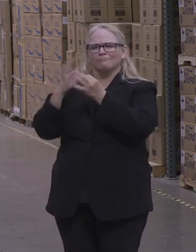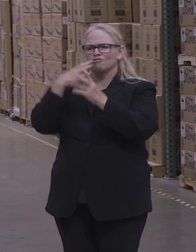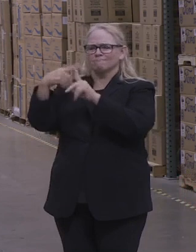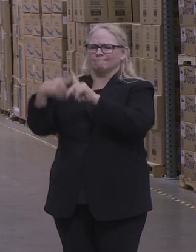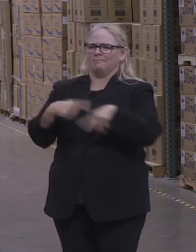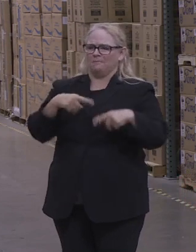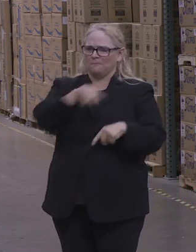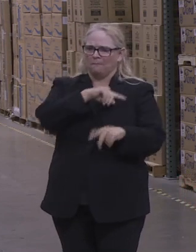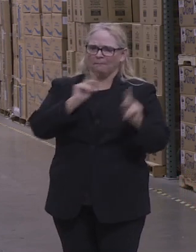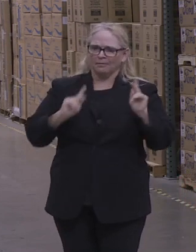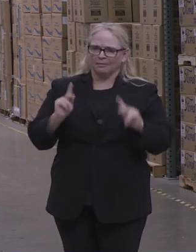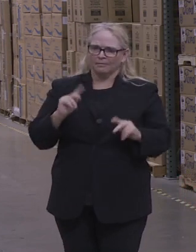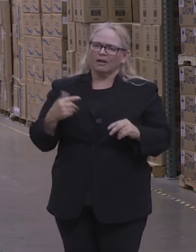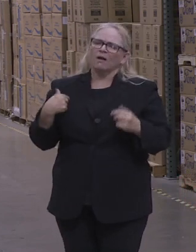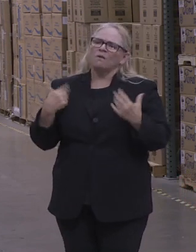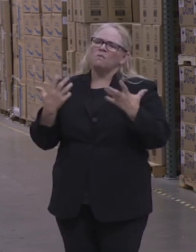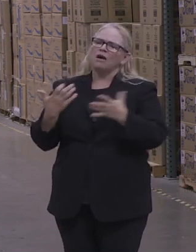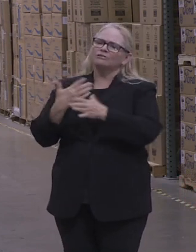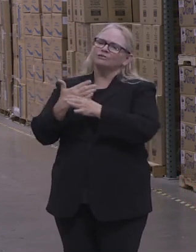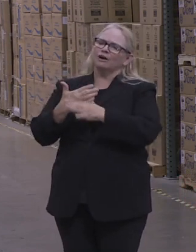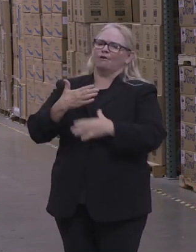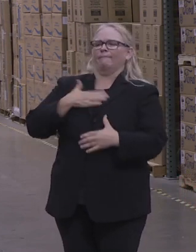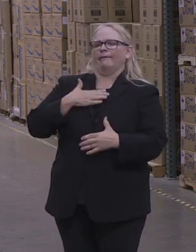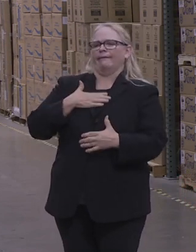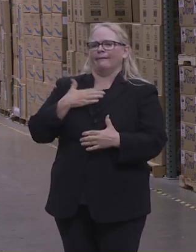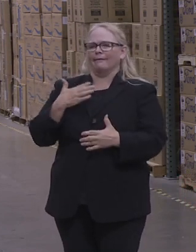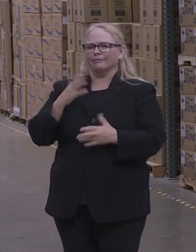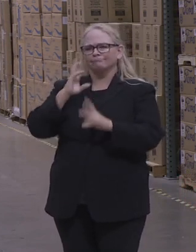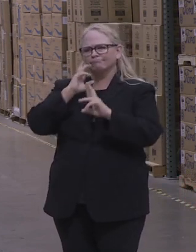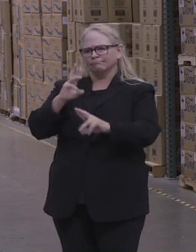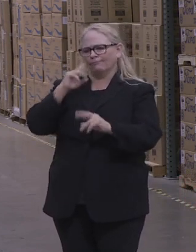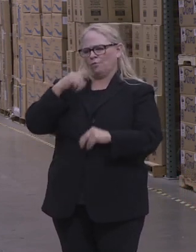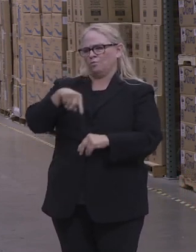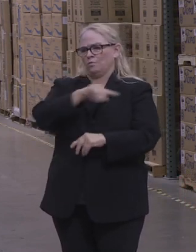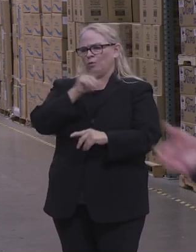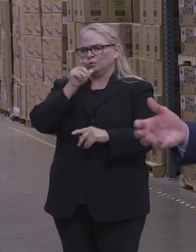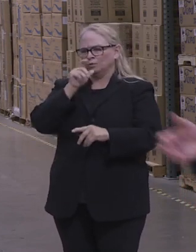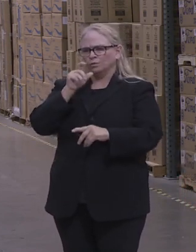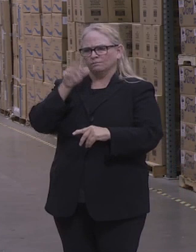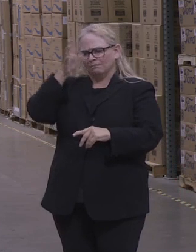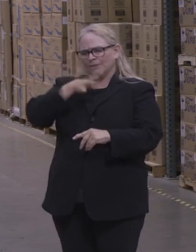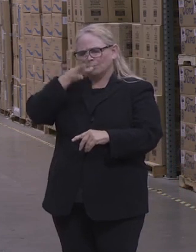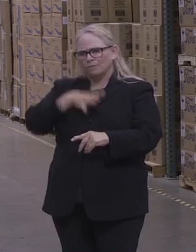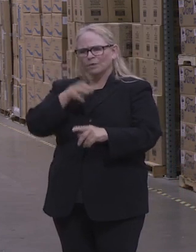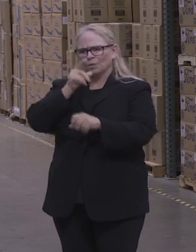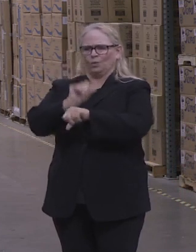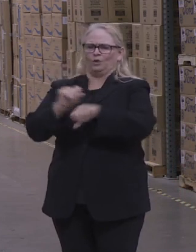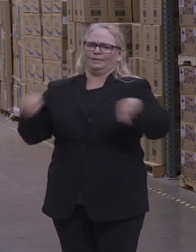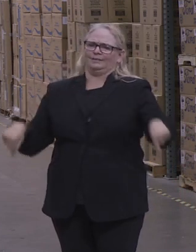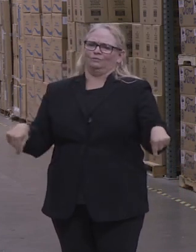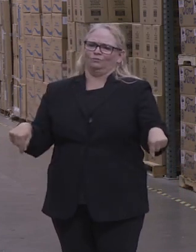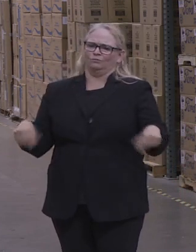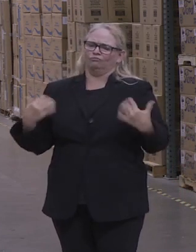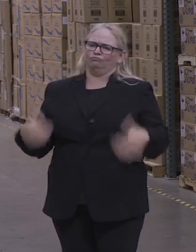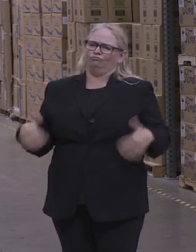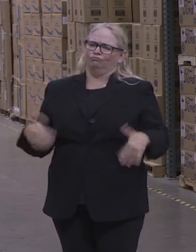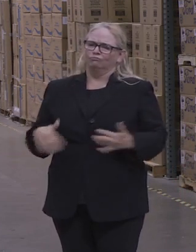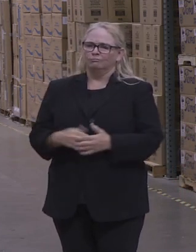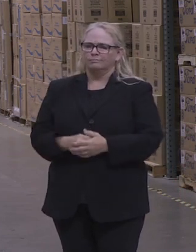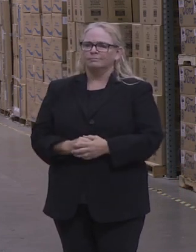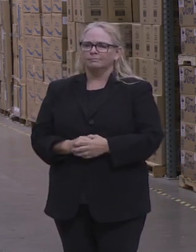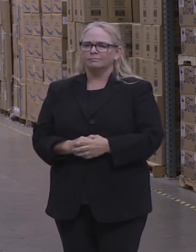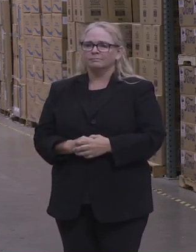my admiration for the men and women that are working here often, not often, almost exclusively